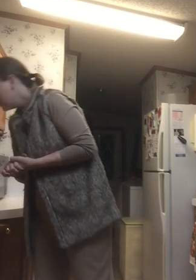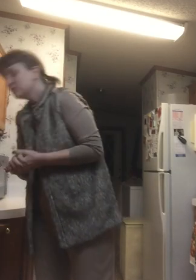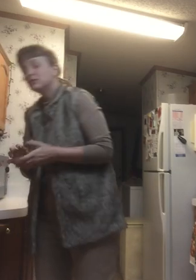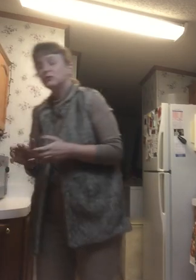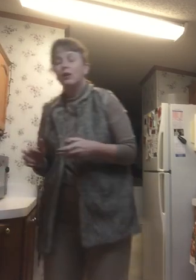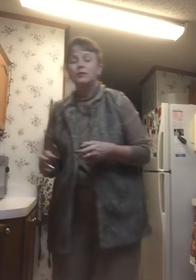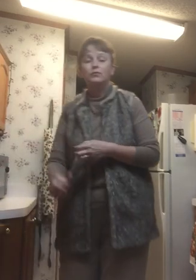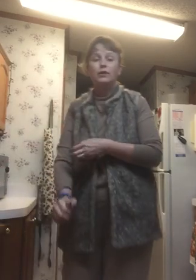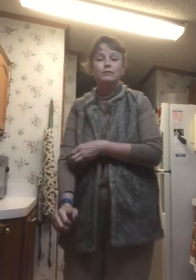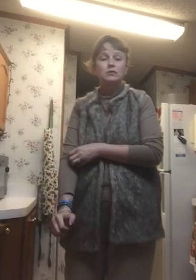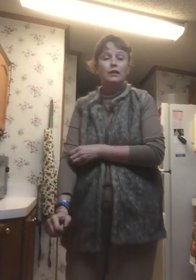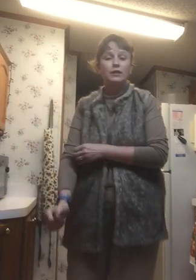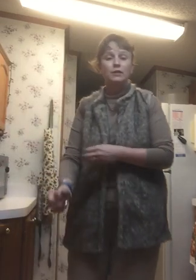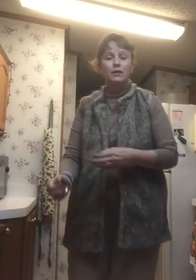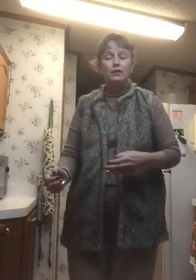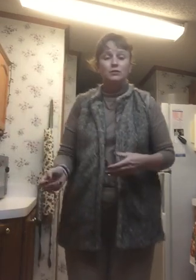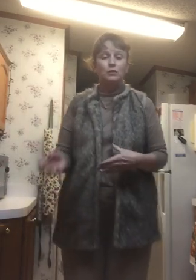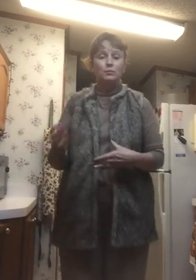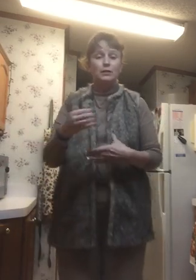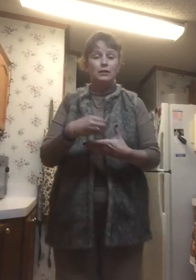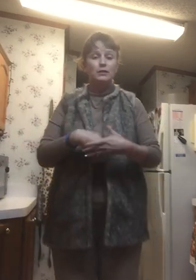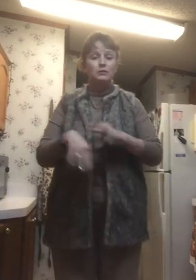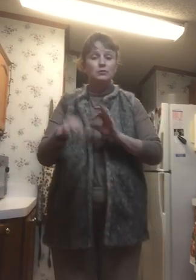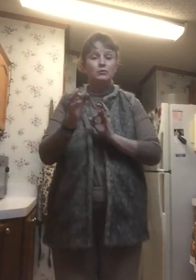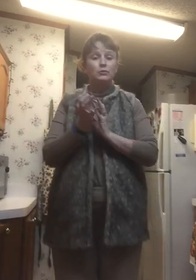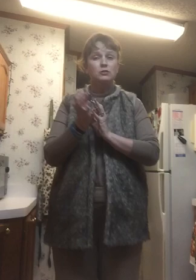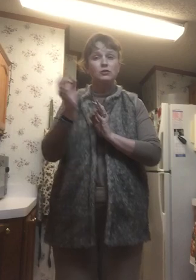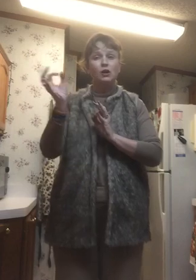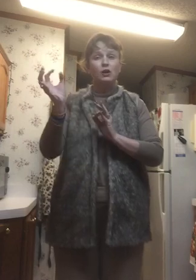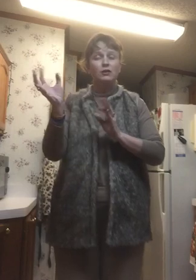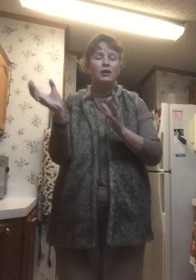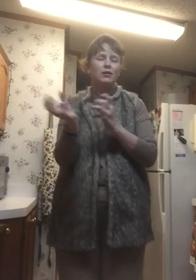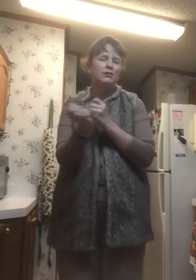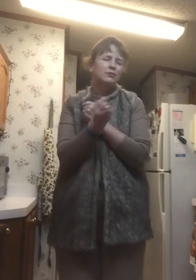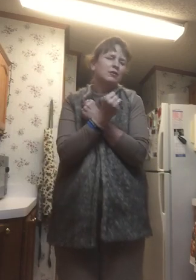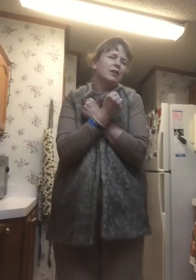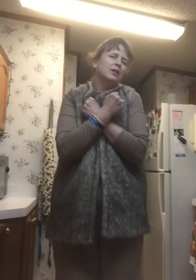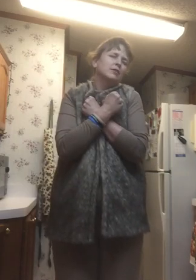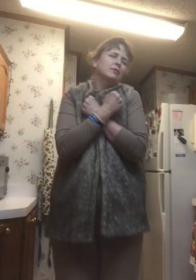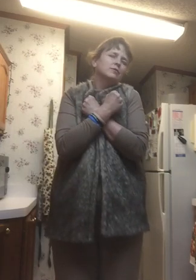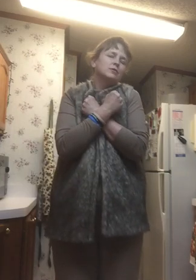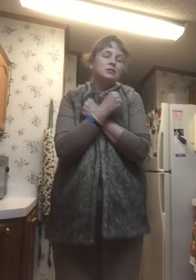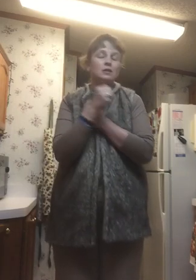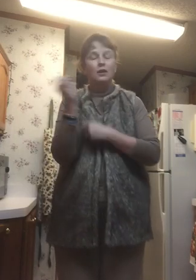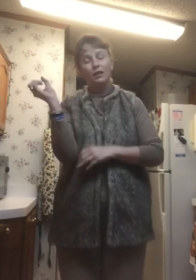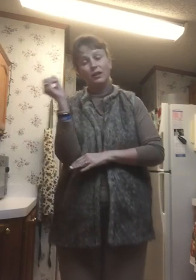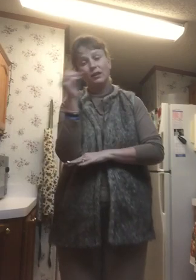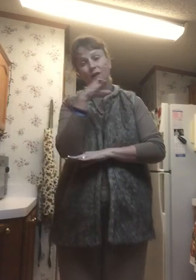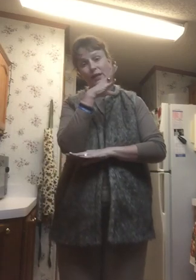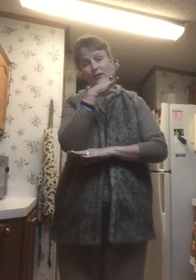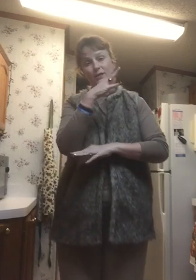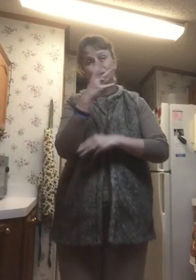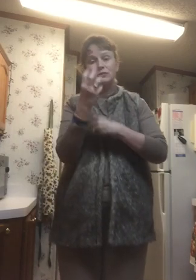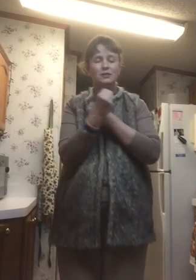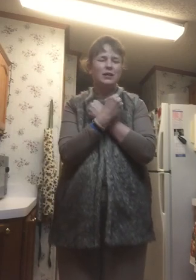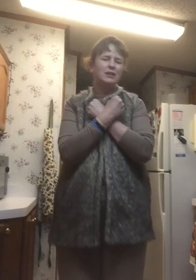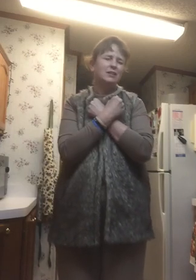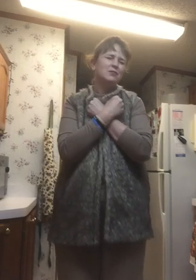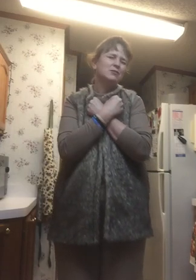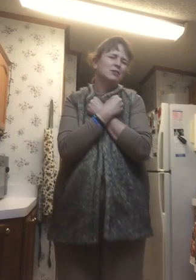into the dawn of love's light. So it'll be like, into the dawn of love's light. Just kind of use a lot